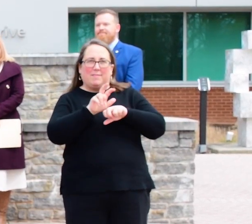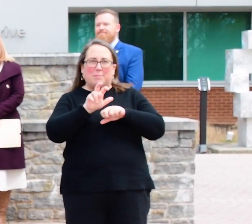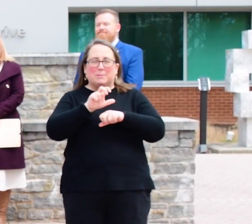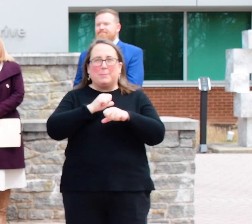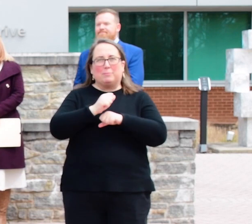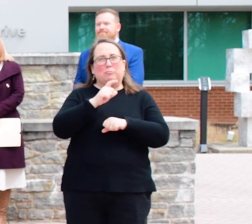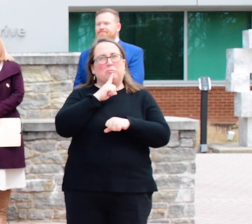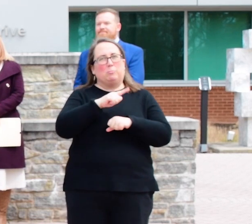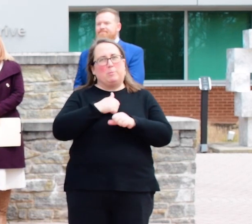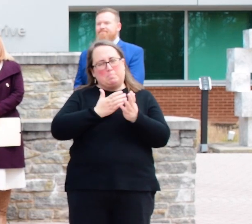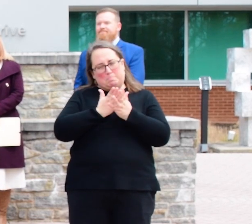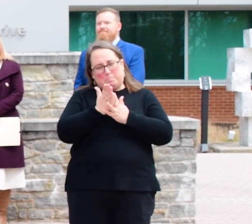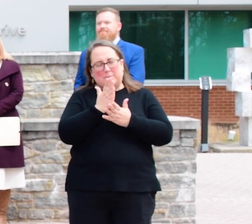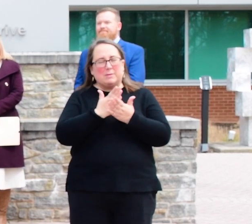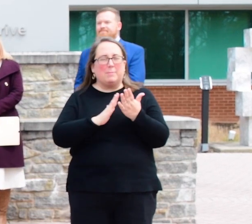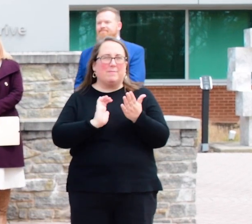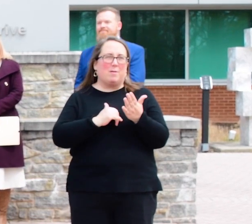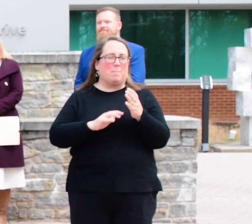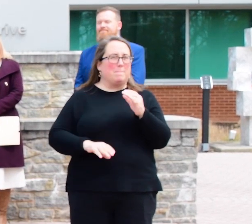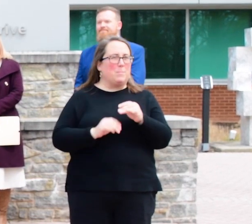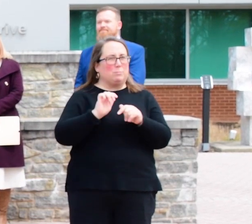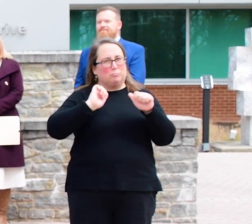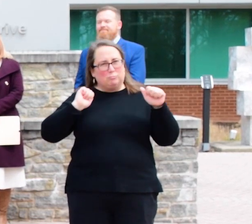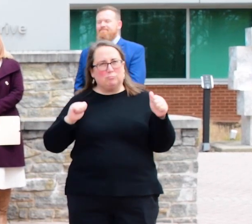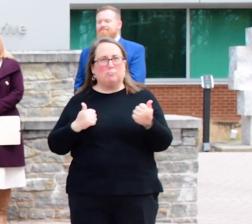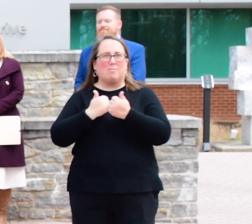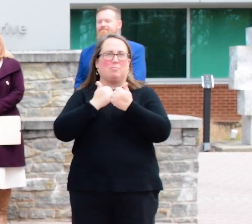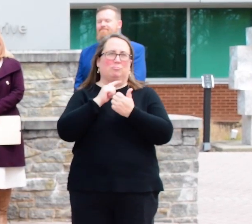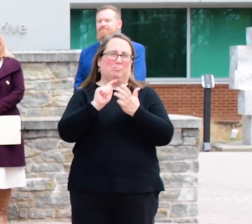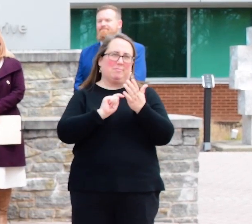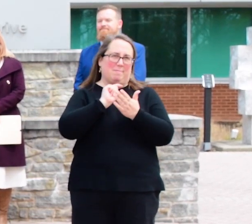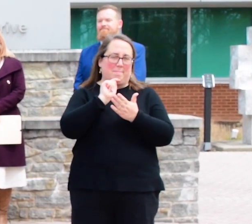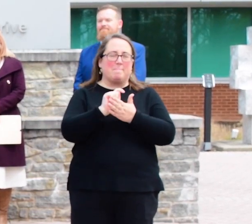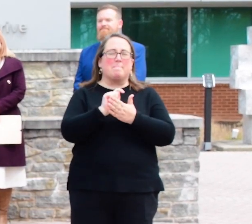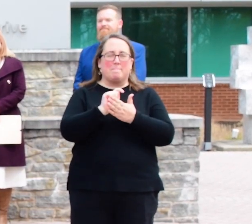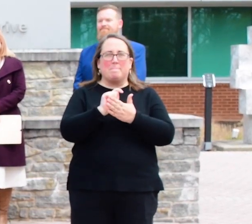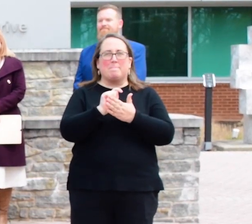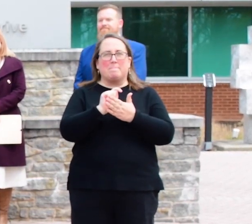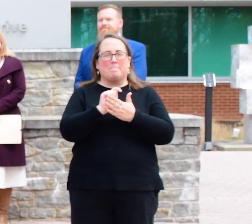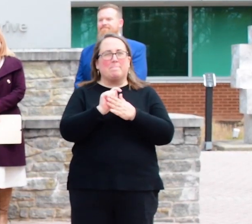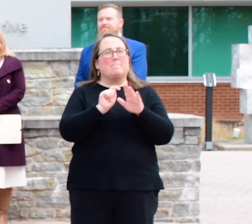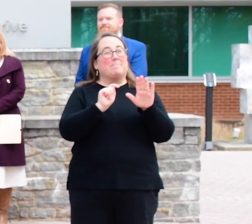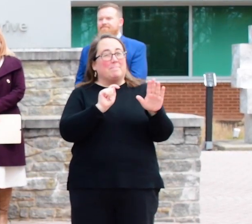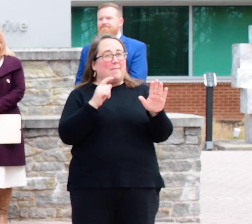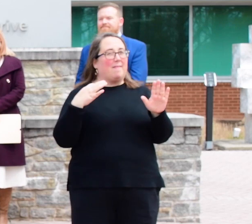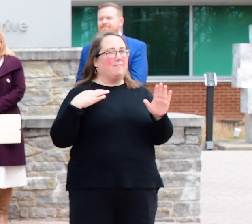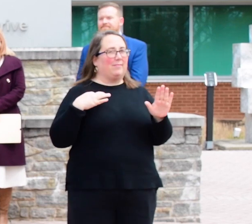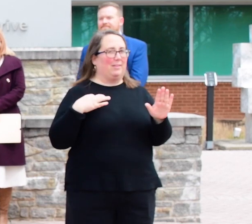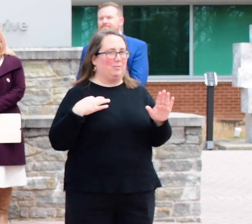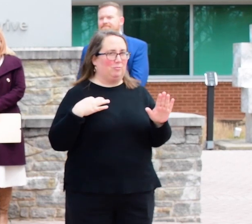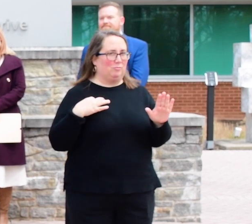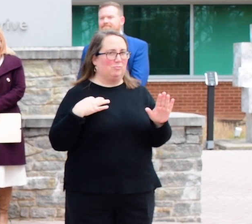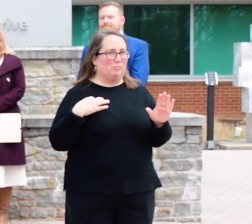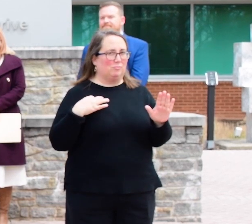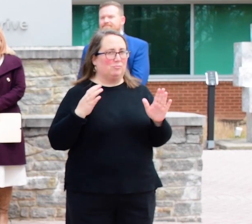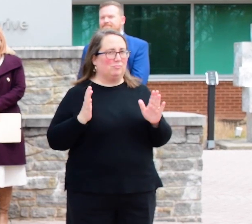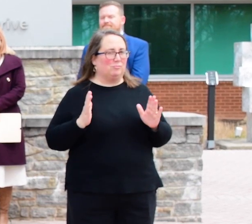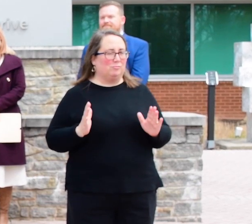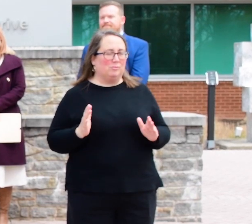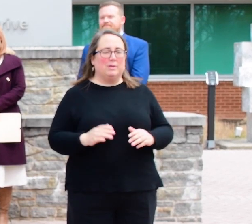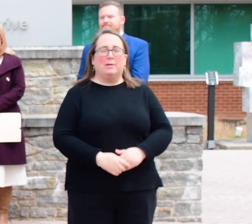we got through some of our most challenging times, it was our volunteers, those